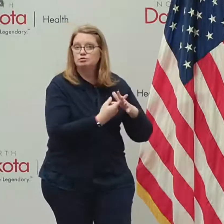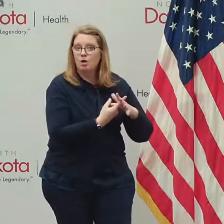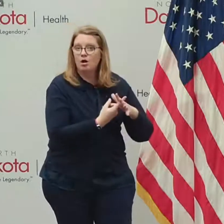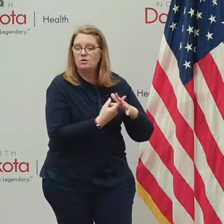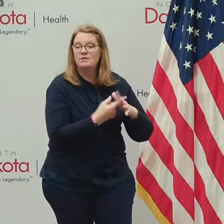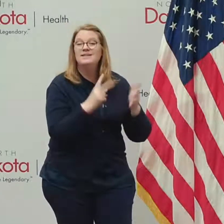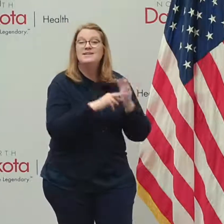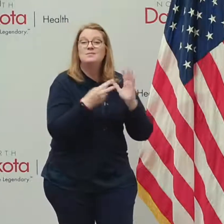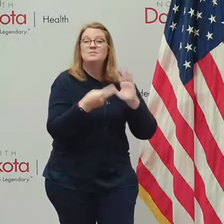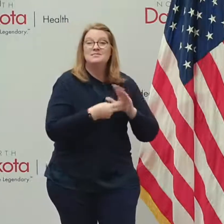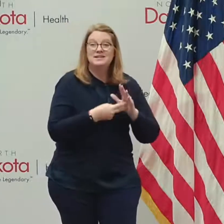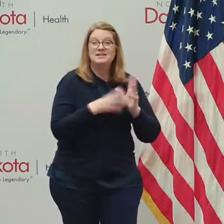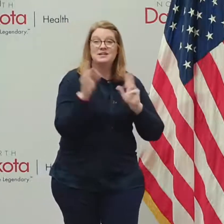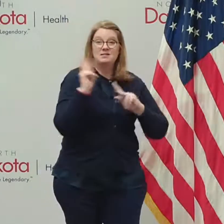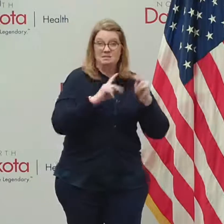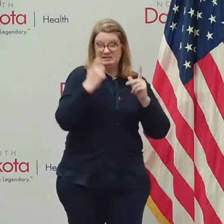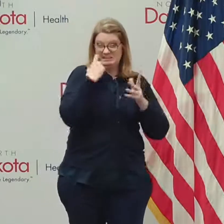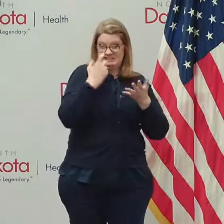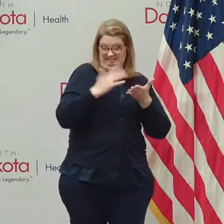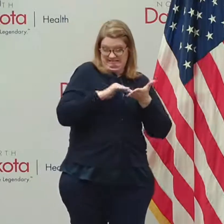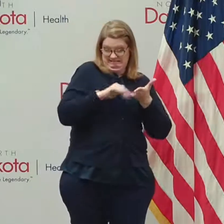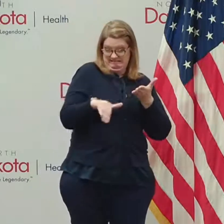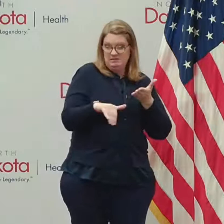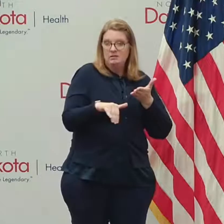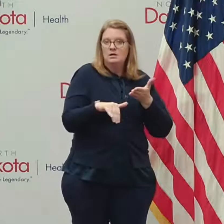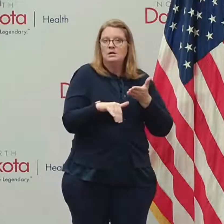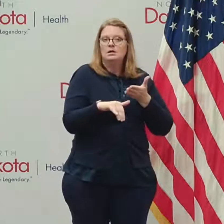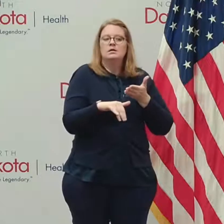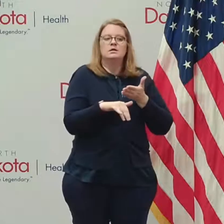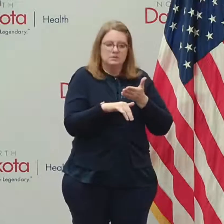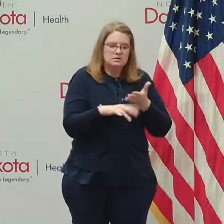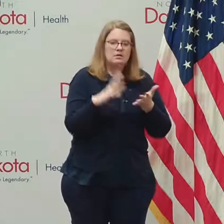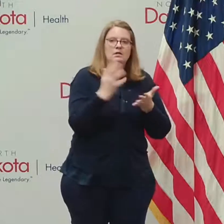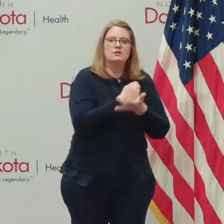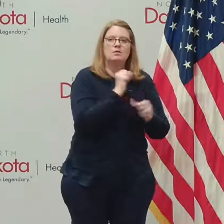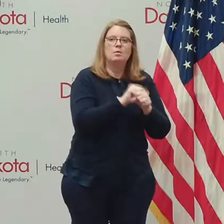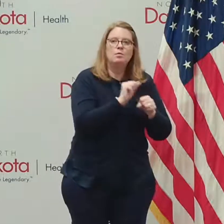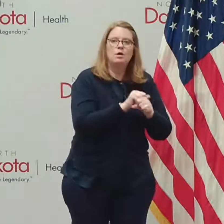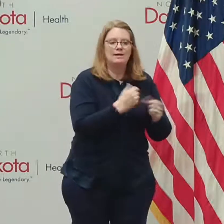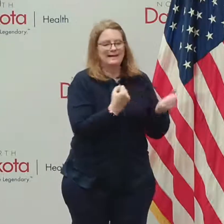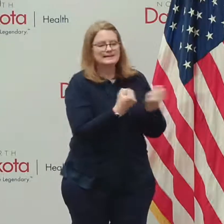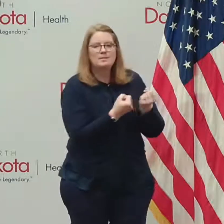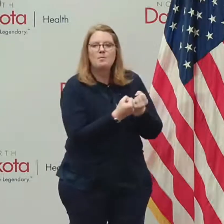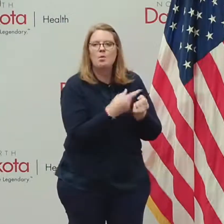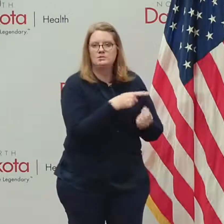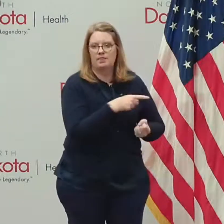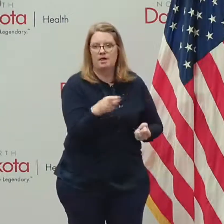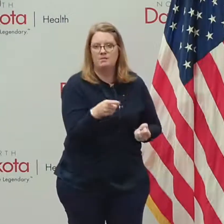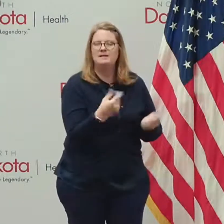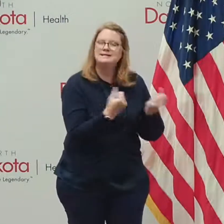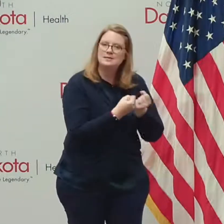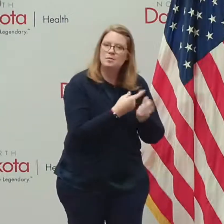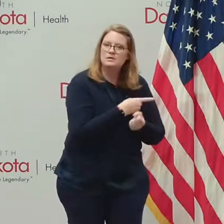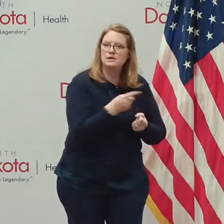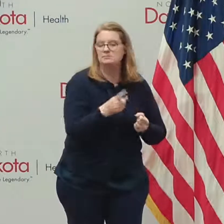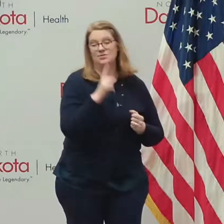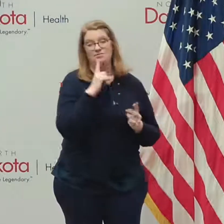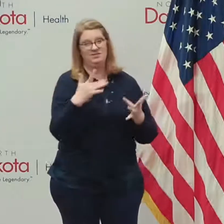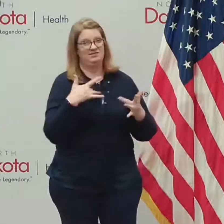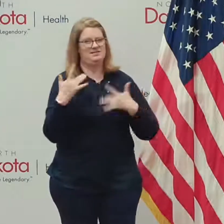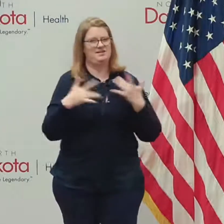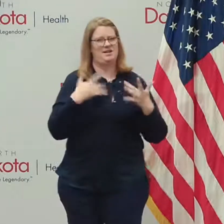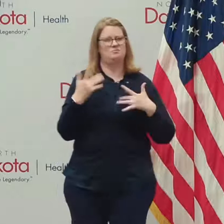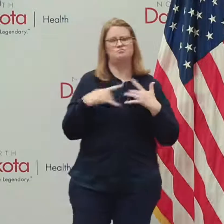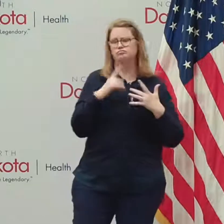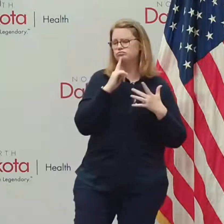people back on their feet and help them as they go to work at Solid Comfort. So I'm super excited that we're going to have